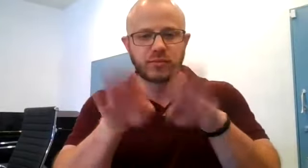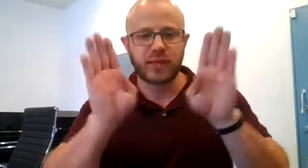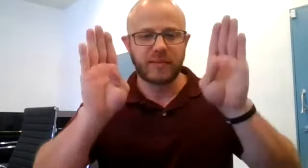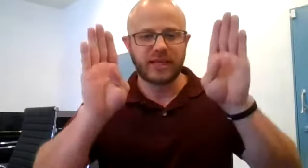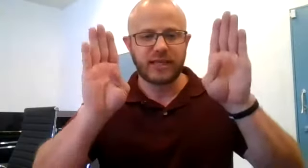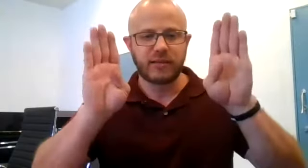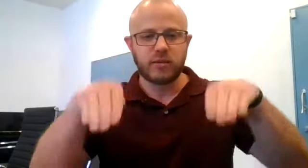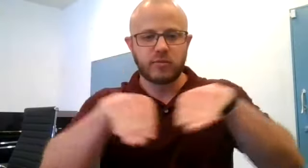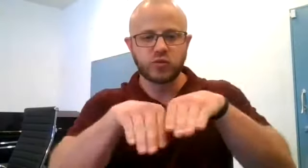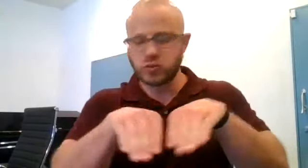Boots.